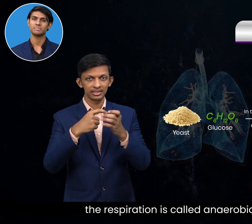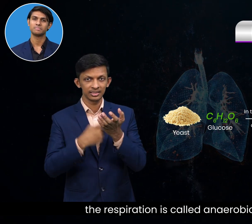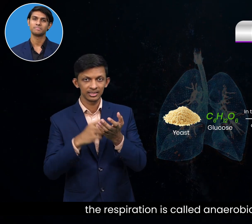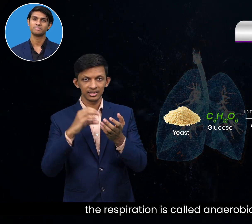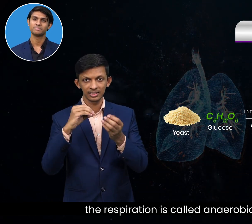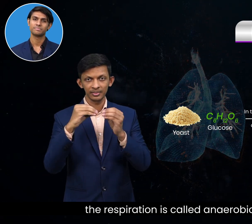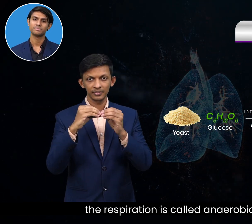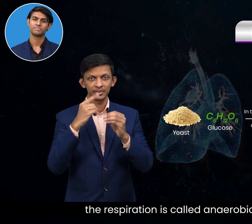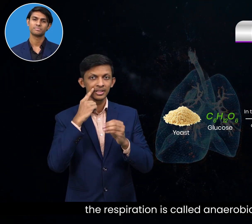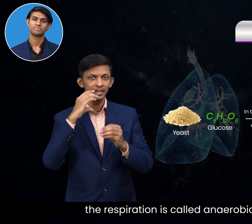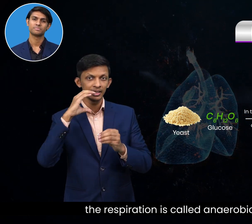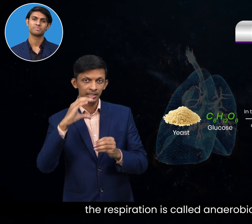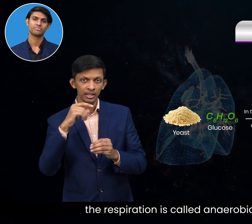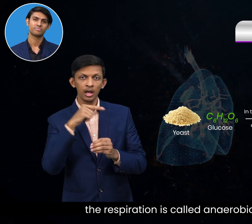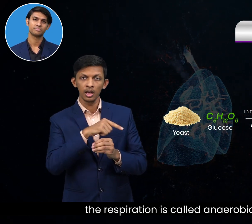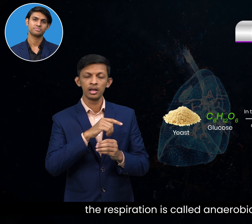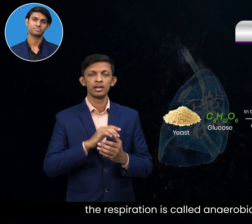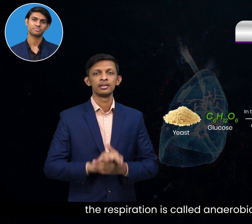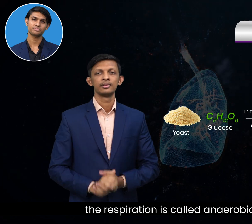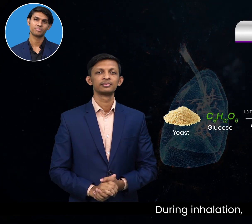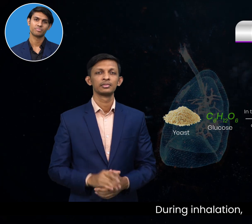respiration.